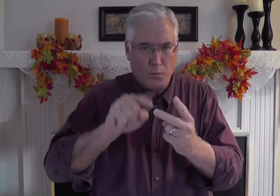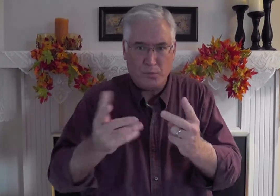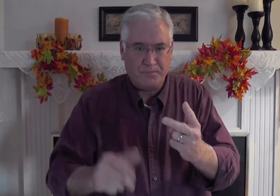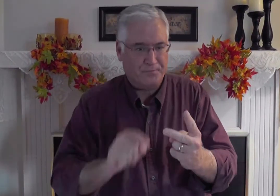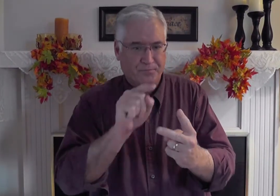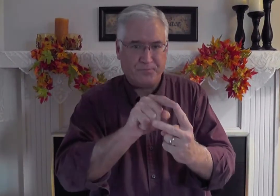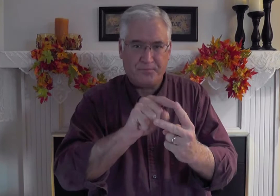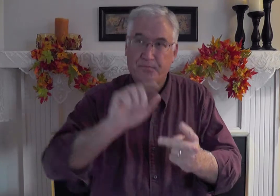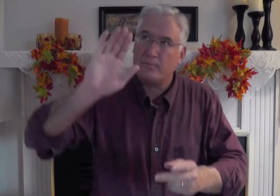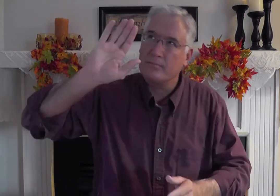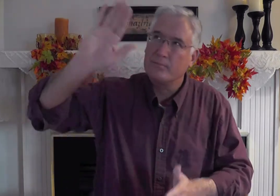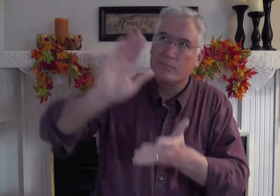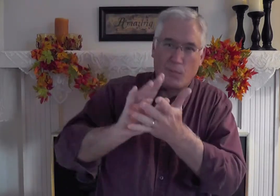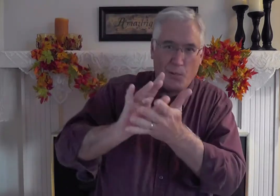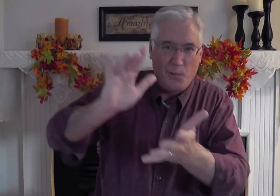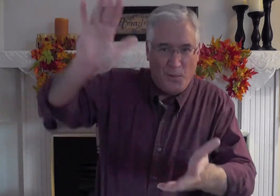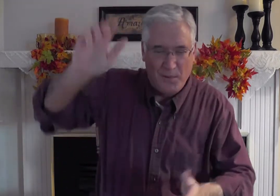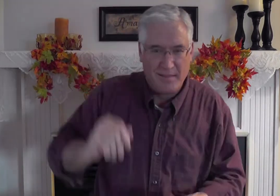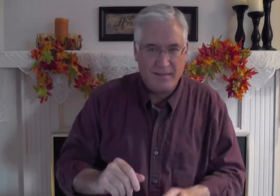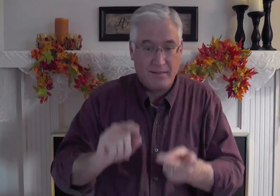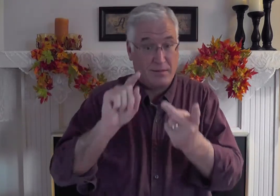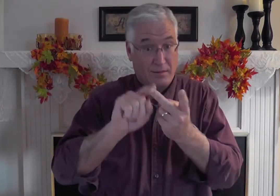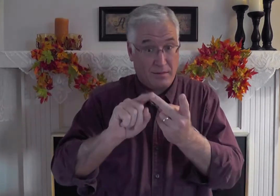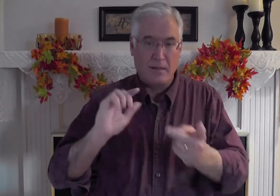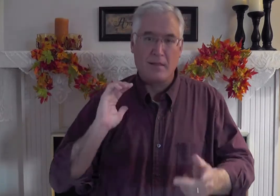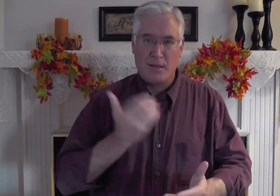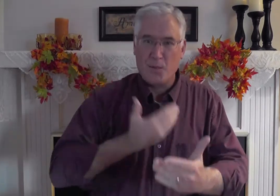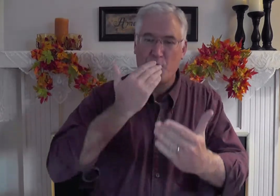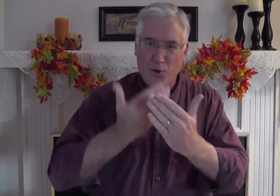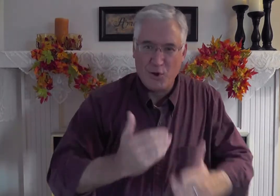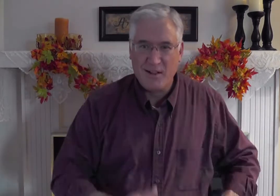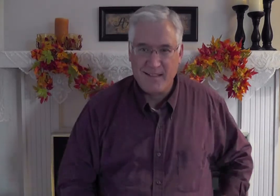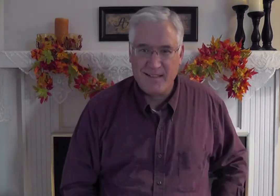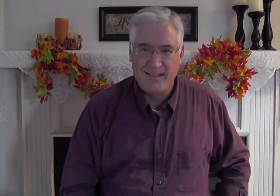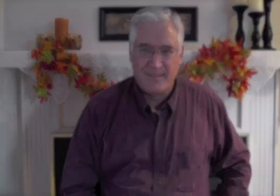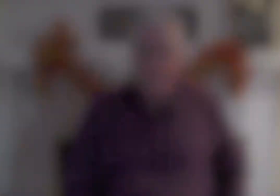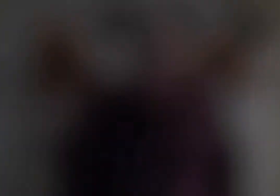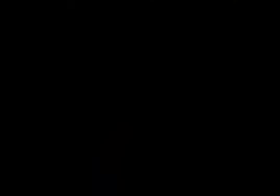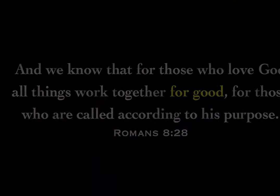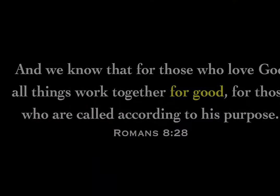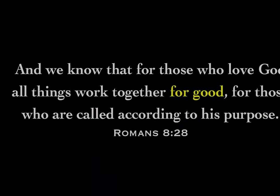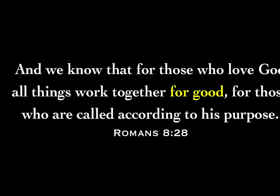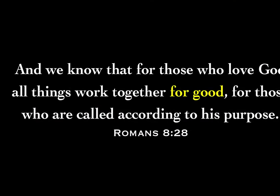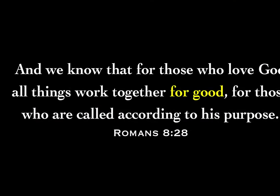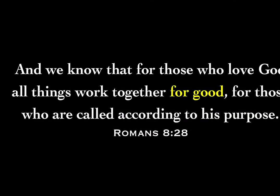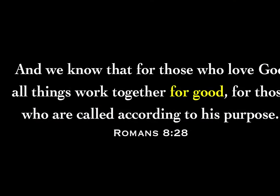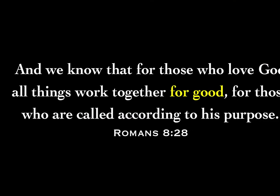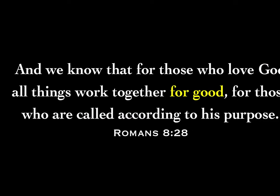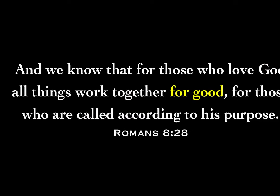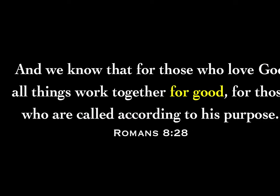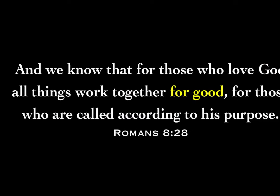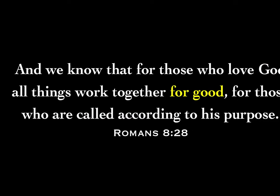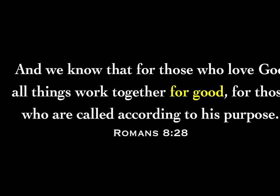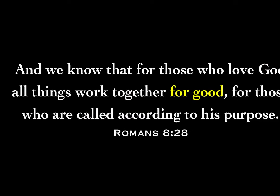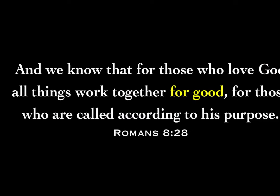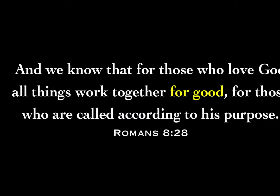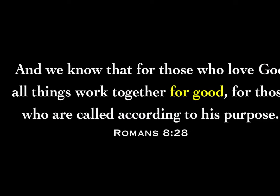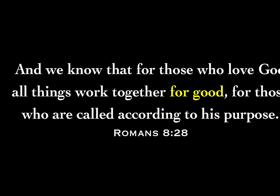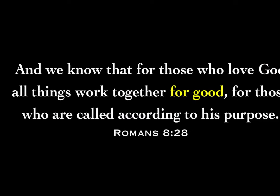God uses them for 2 things. First, for his glory, and secondly, for our good. And we know that for those who love God, all things